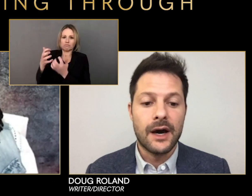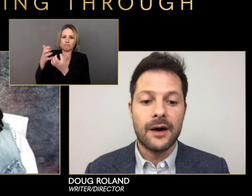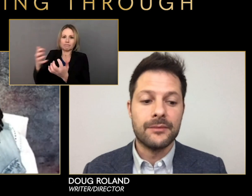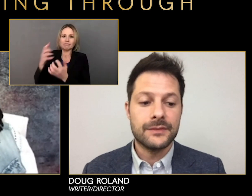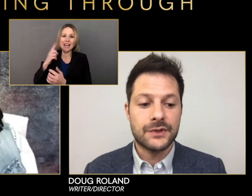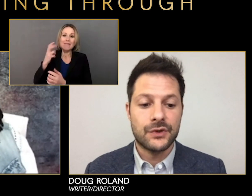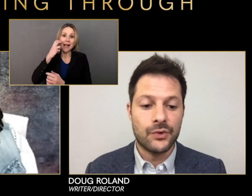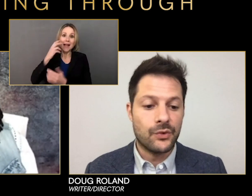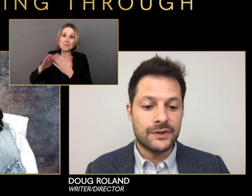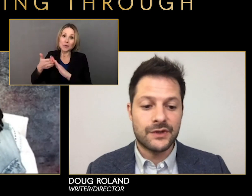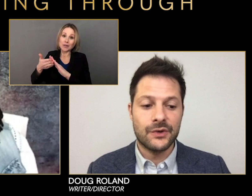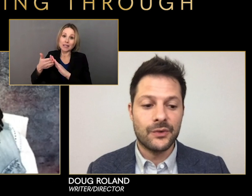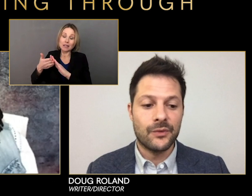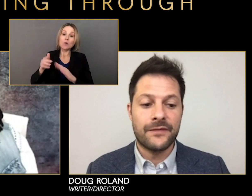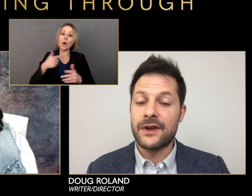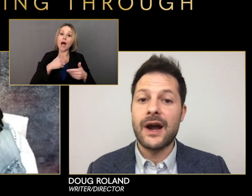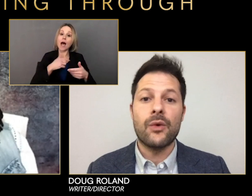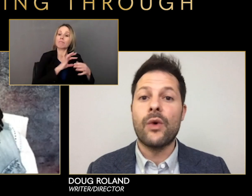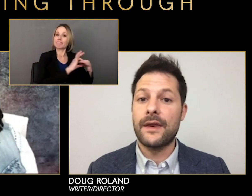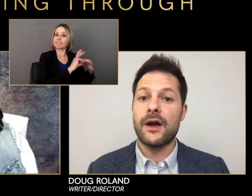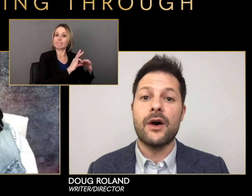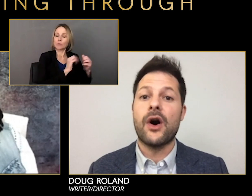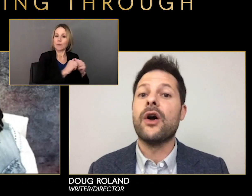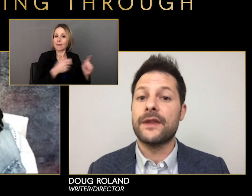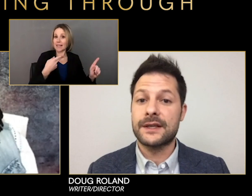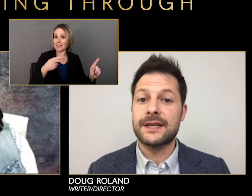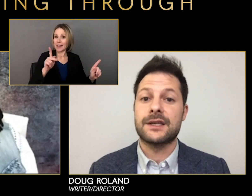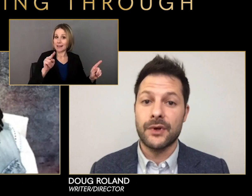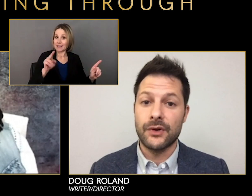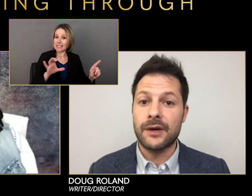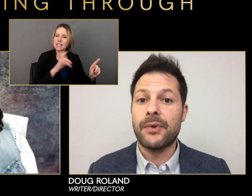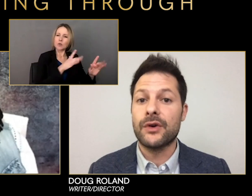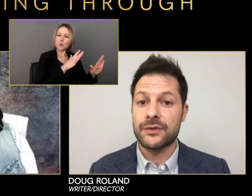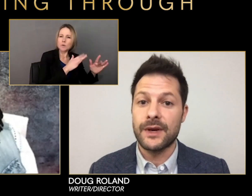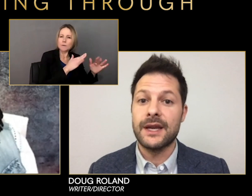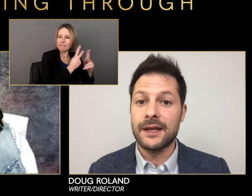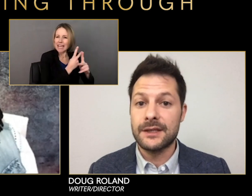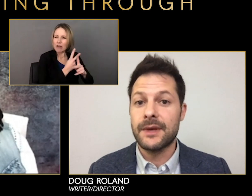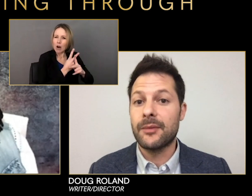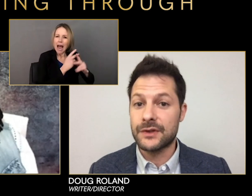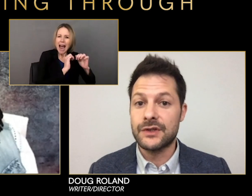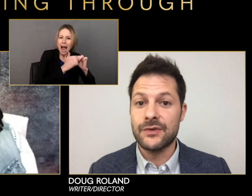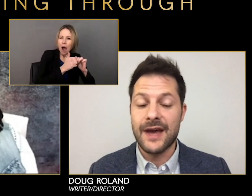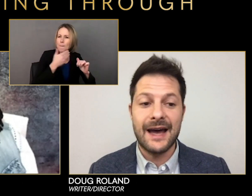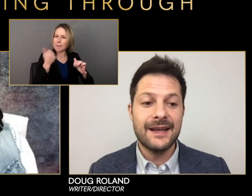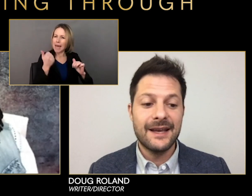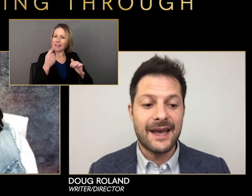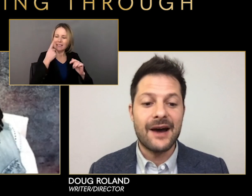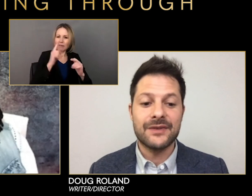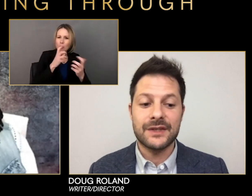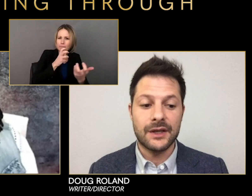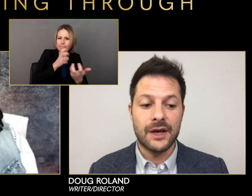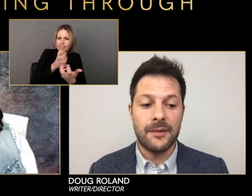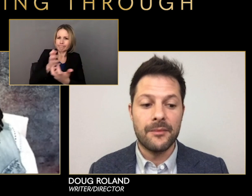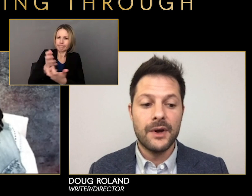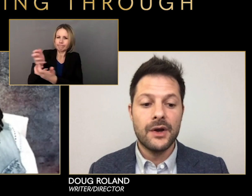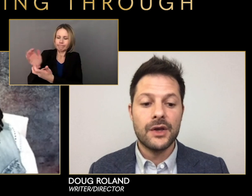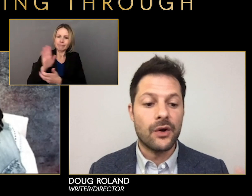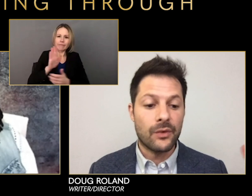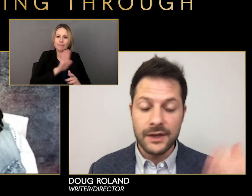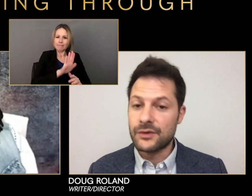Center to figure out what all the accessibility components we needed to be able to do that, and obviously